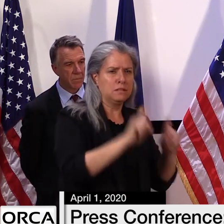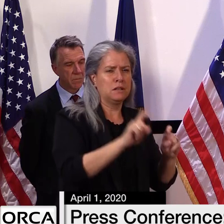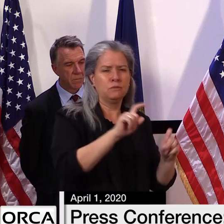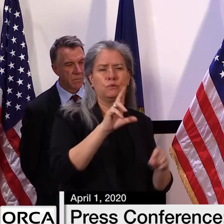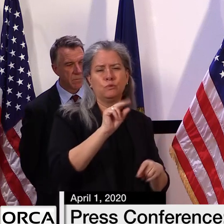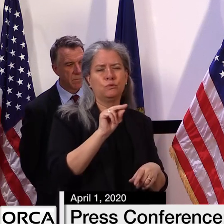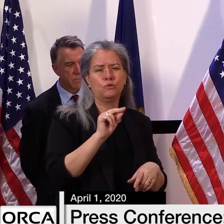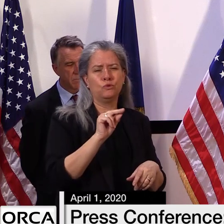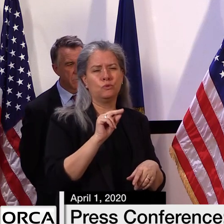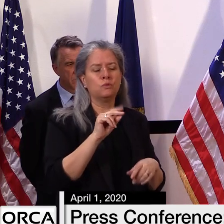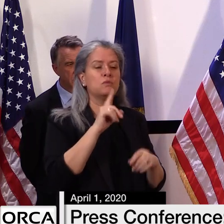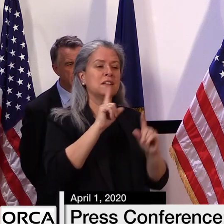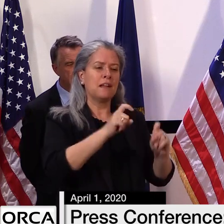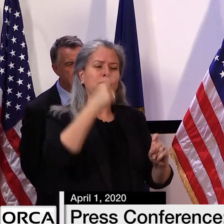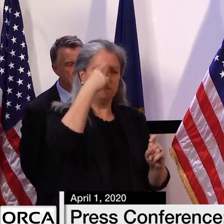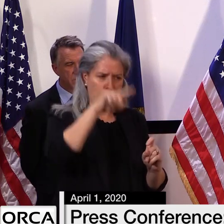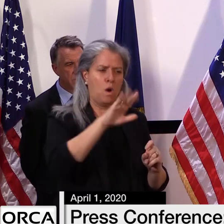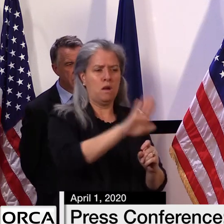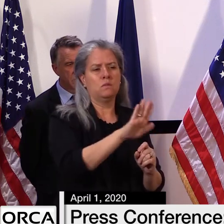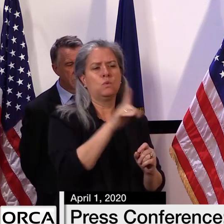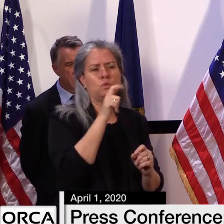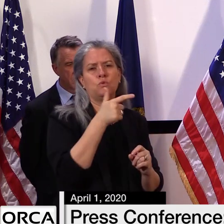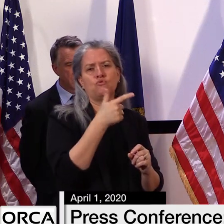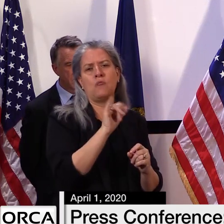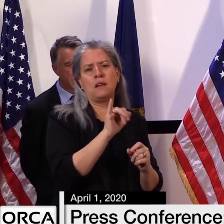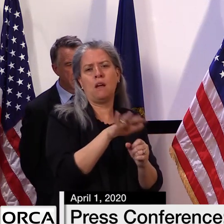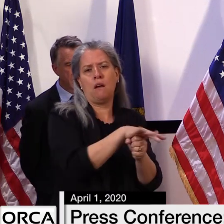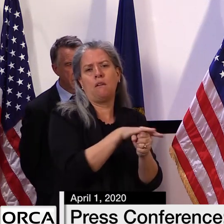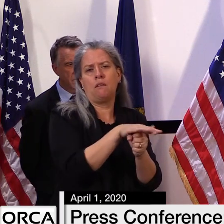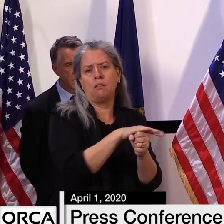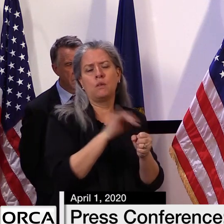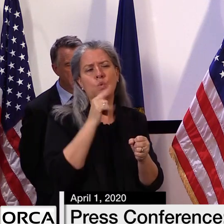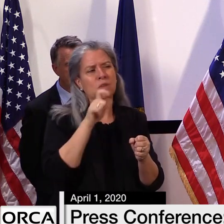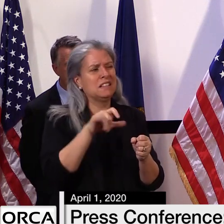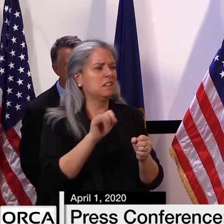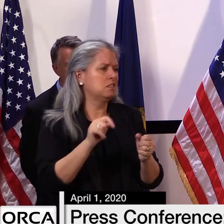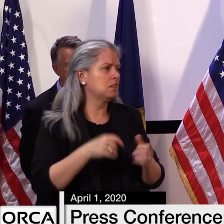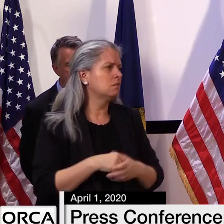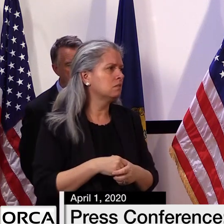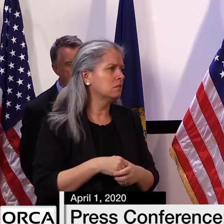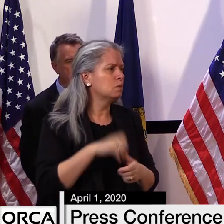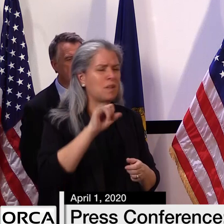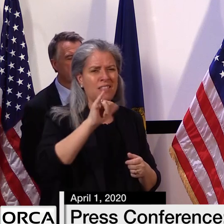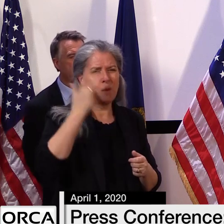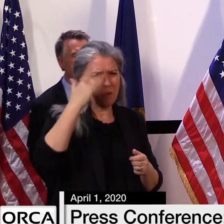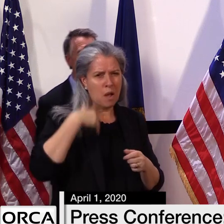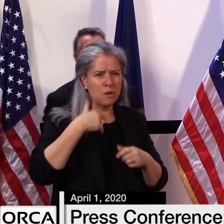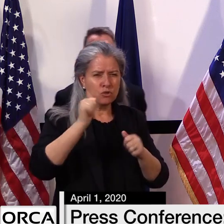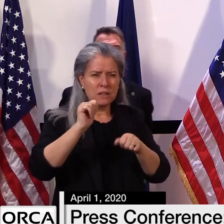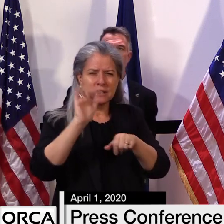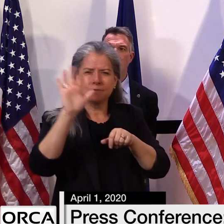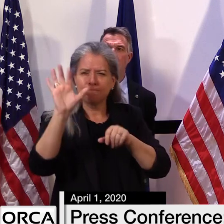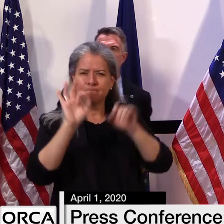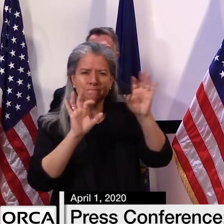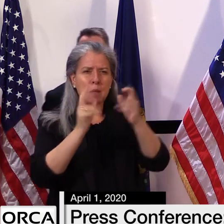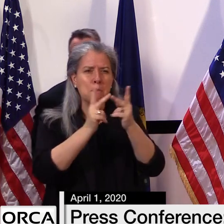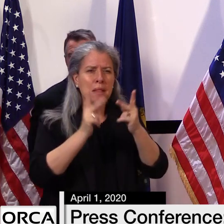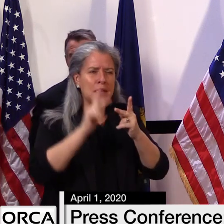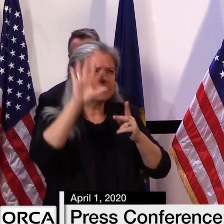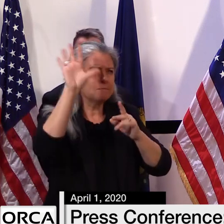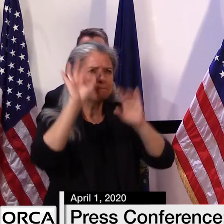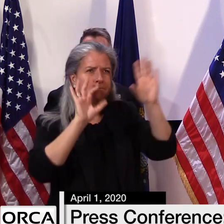that's the logic behind how we've really strategically tried to develop test sites where they're needed in